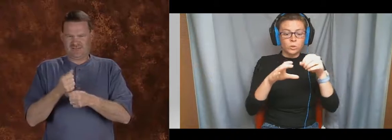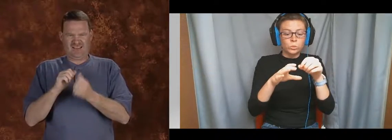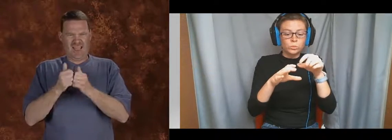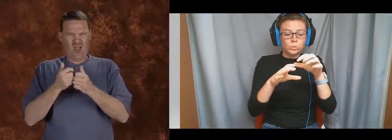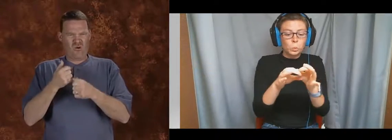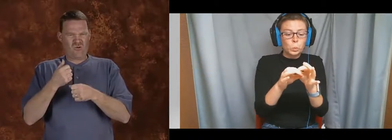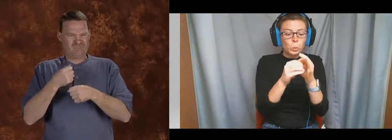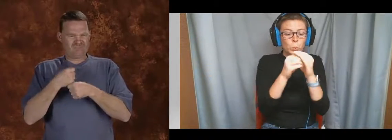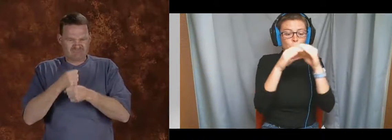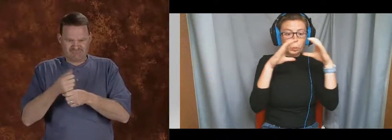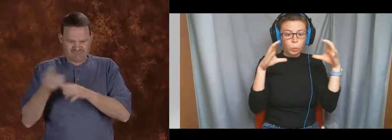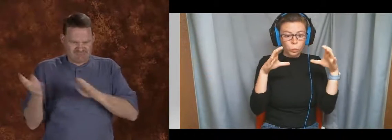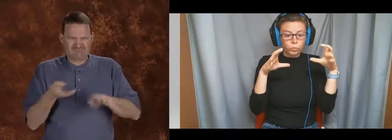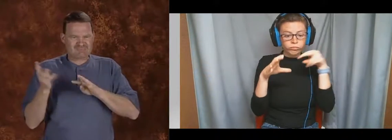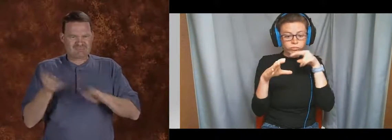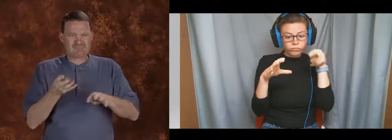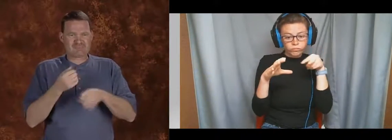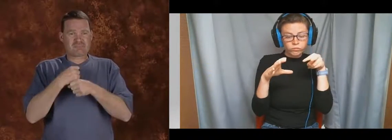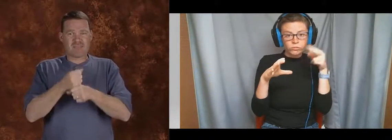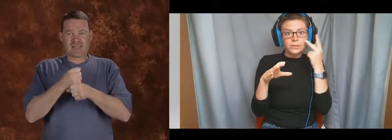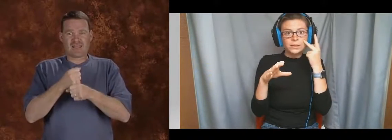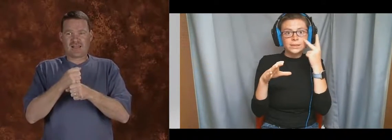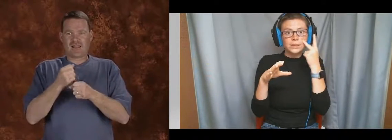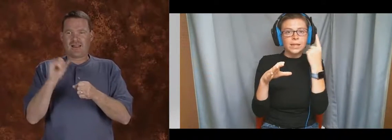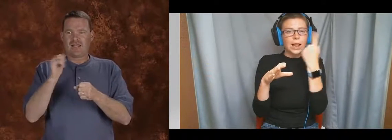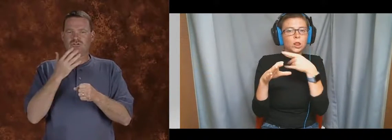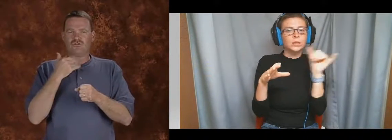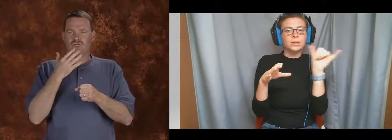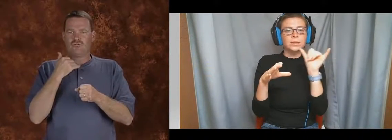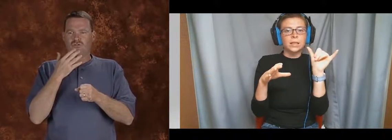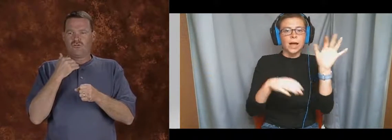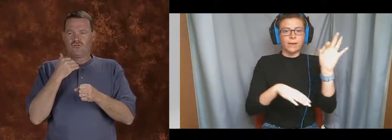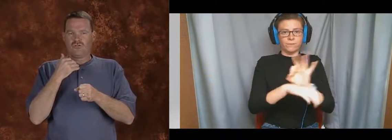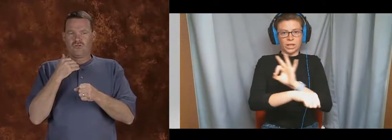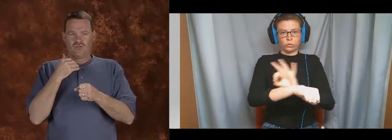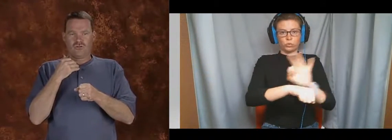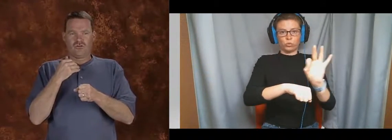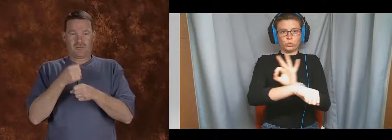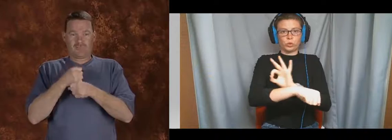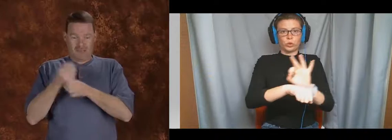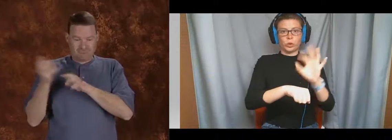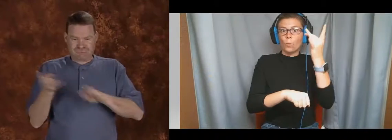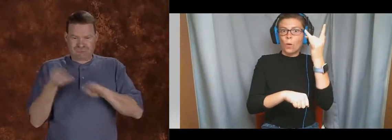It looks like a factory because it makes its food like a factory.